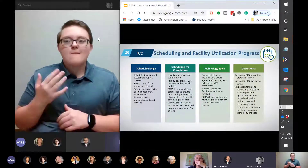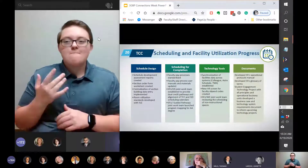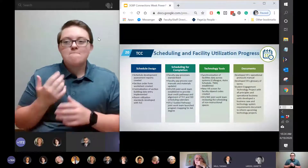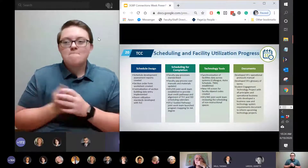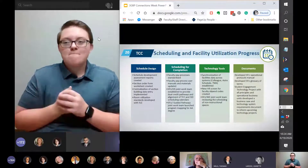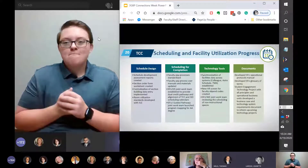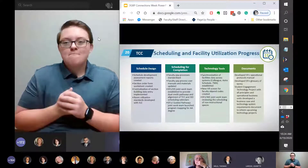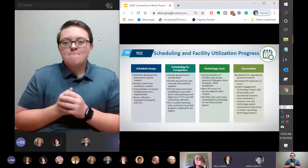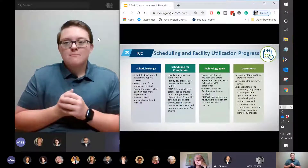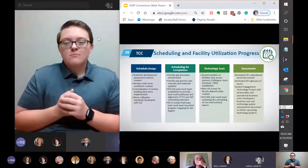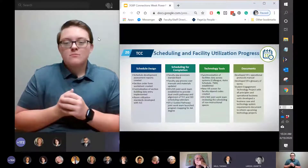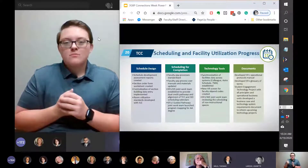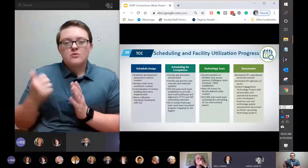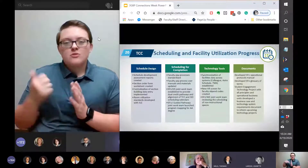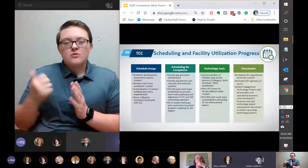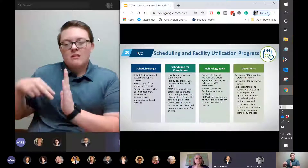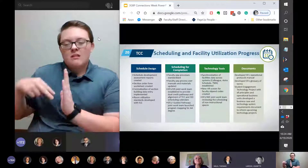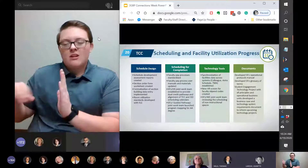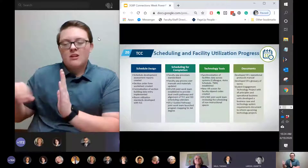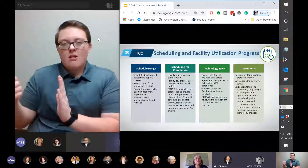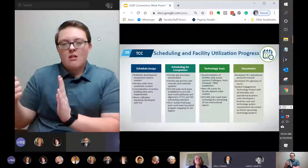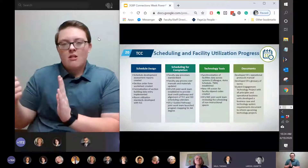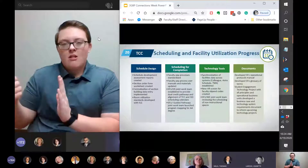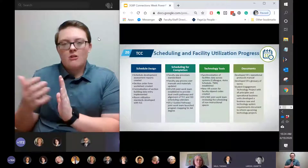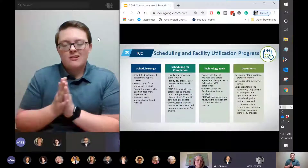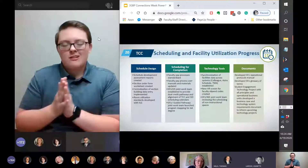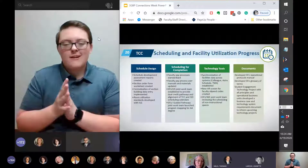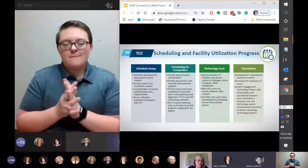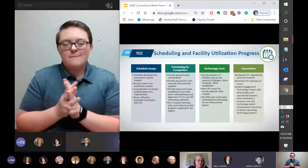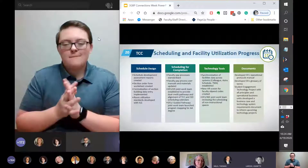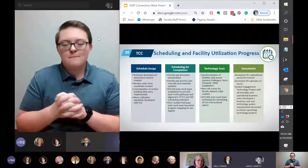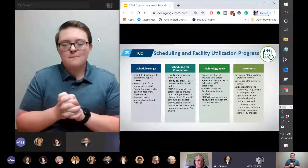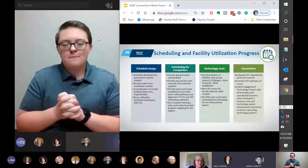me look at some other things.